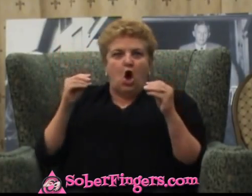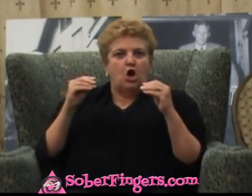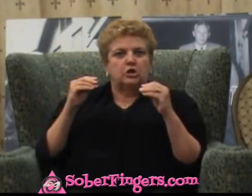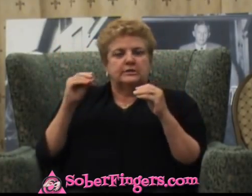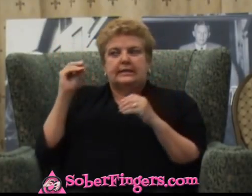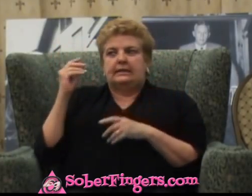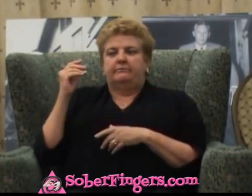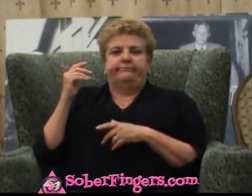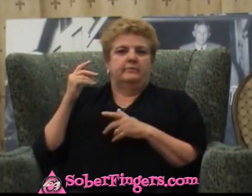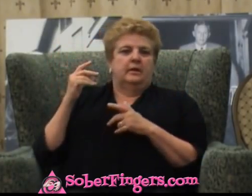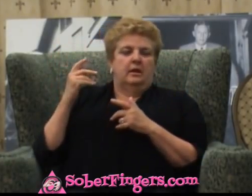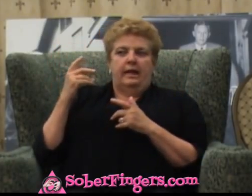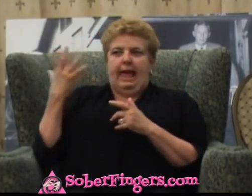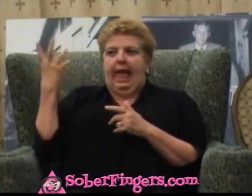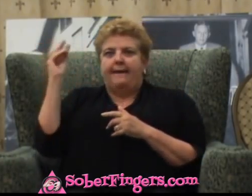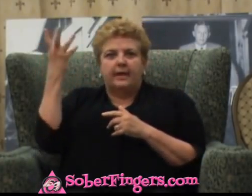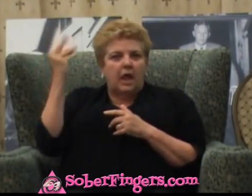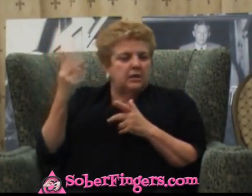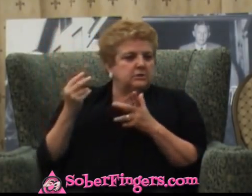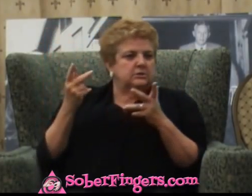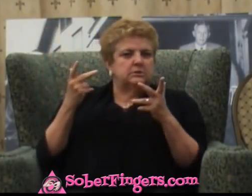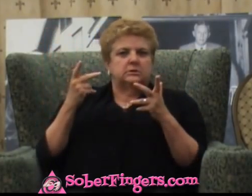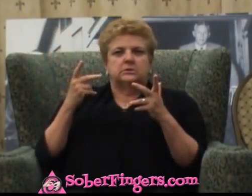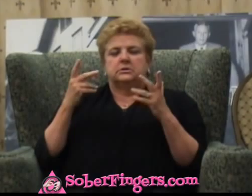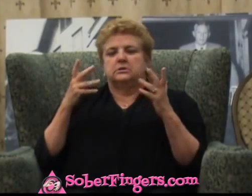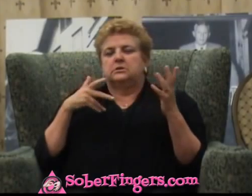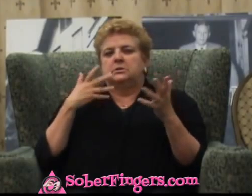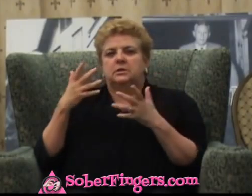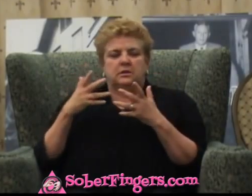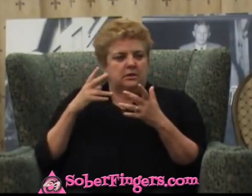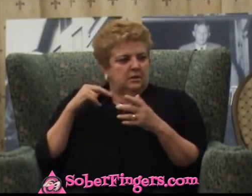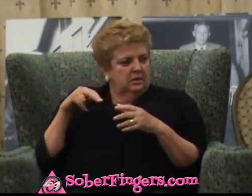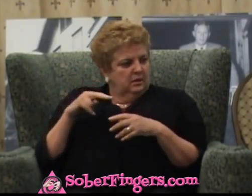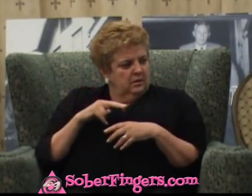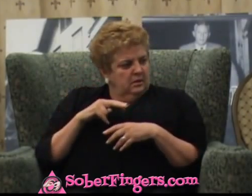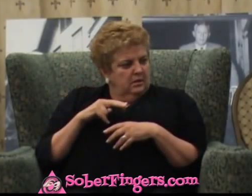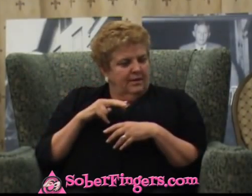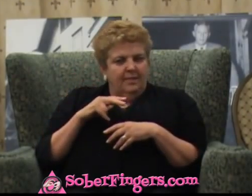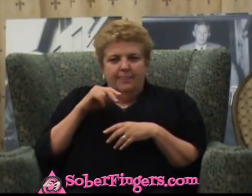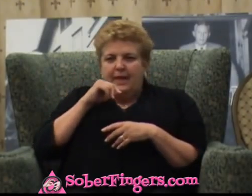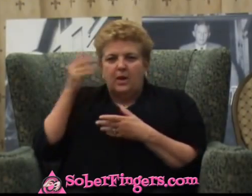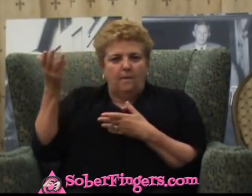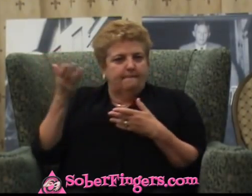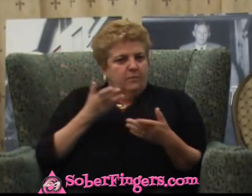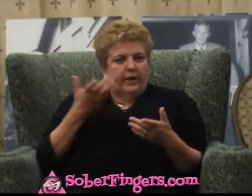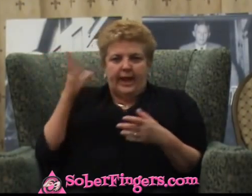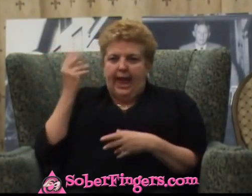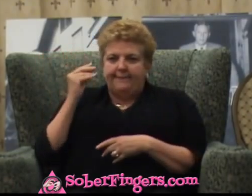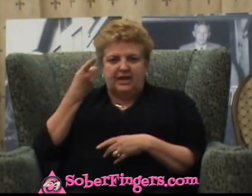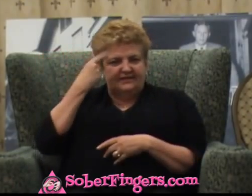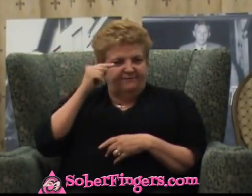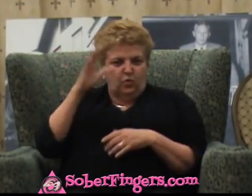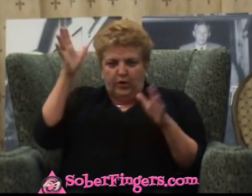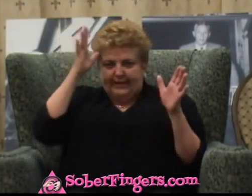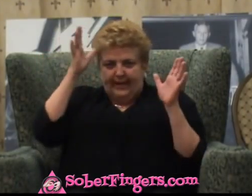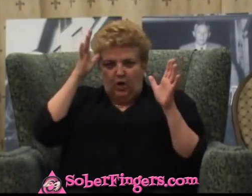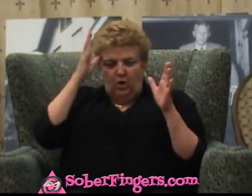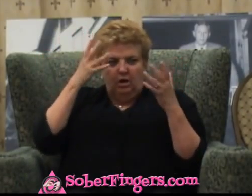knew that they don't call an ambulance for a deer, and I knew it was serious. And now I have this man with me, and I panicked